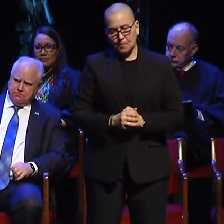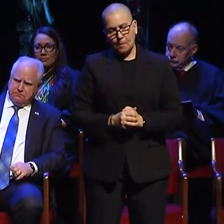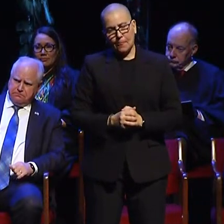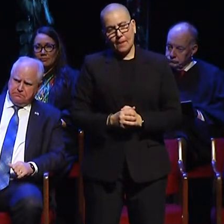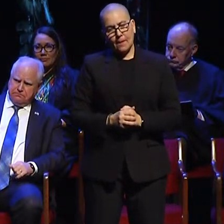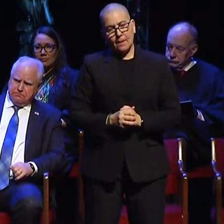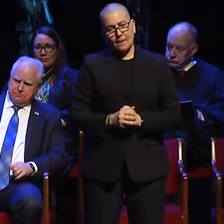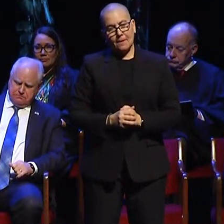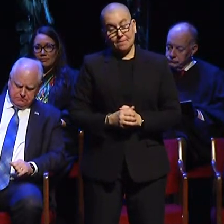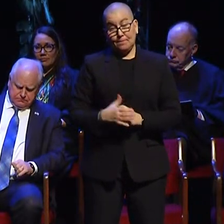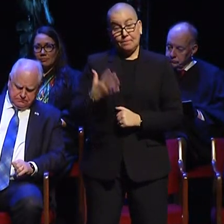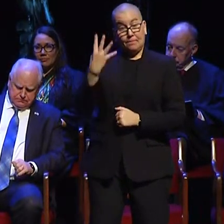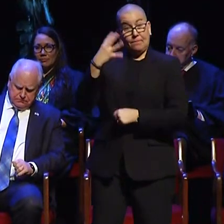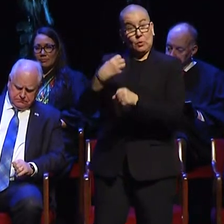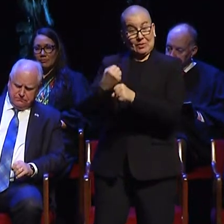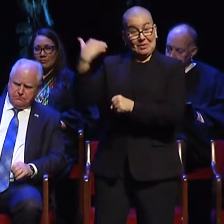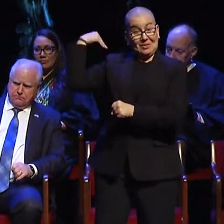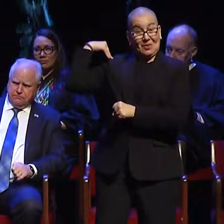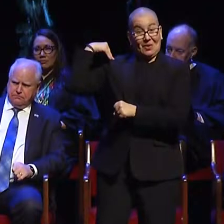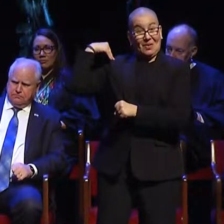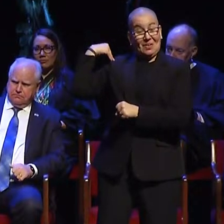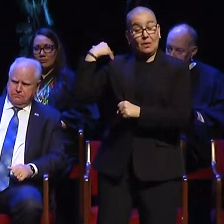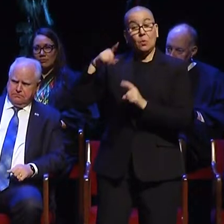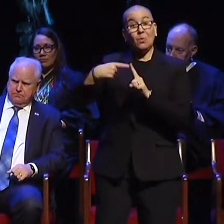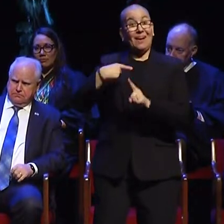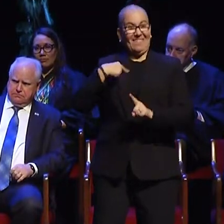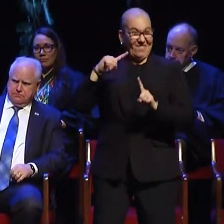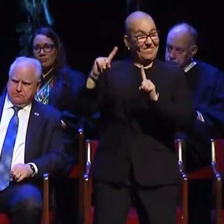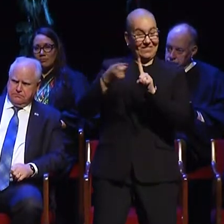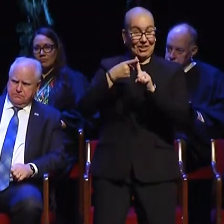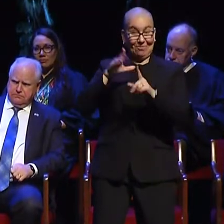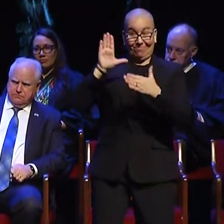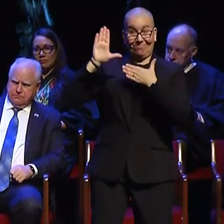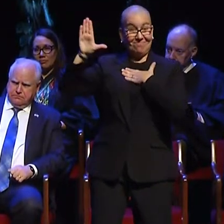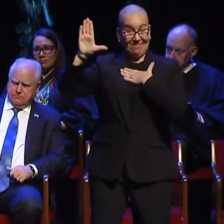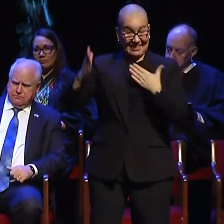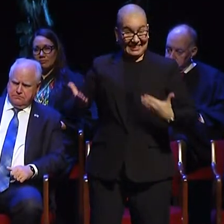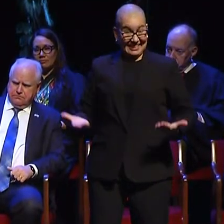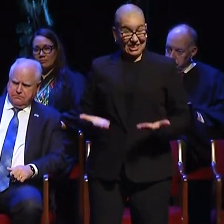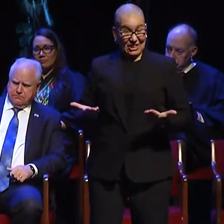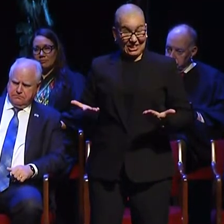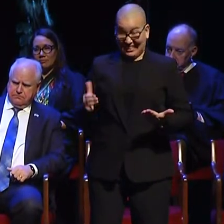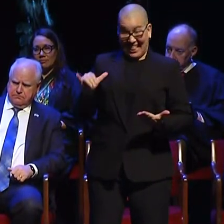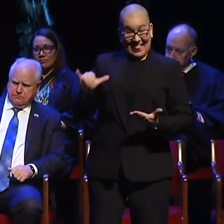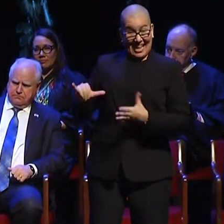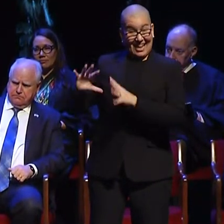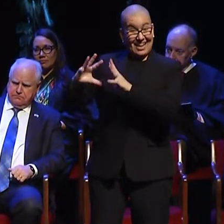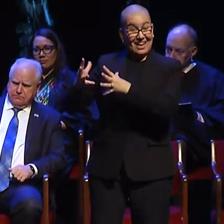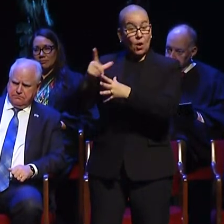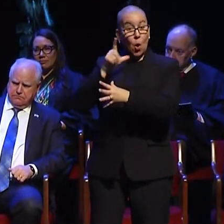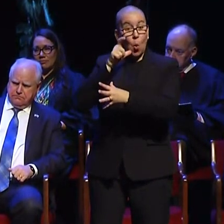4 years ago, when I took the oath of office, I was joined on this same stage by my dad, Marvin